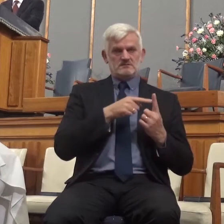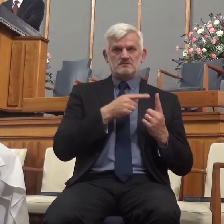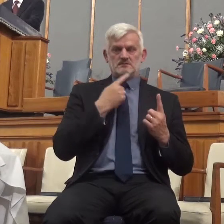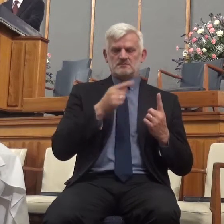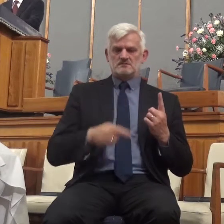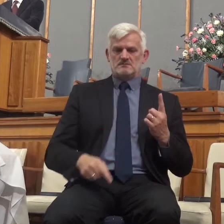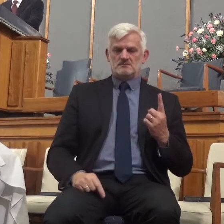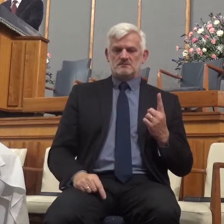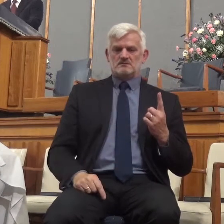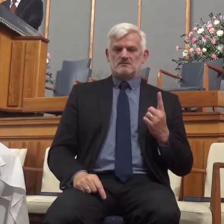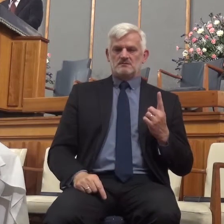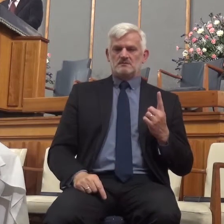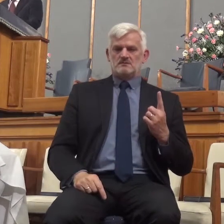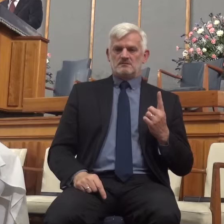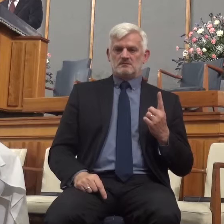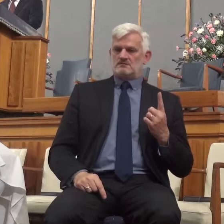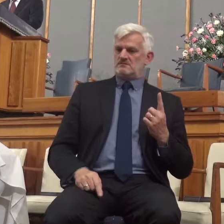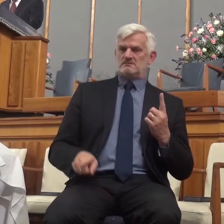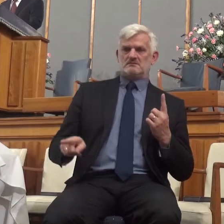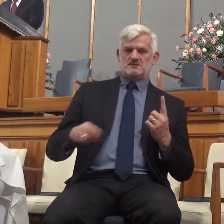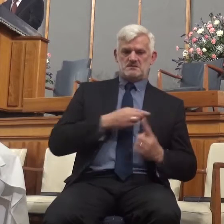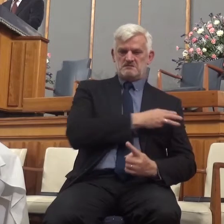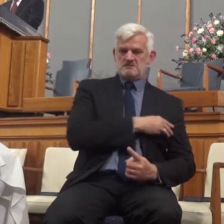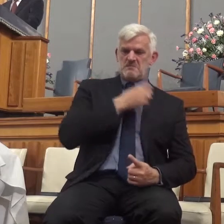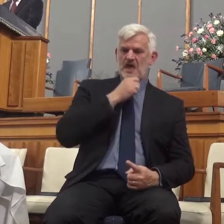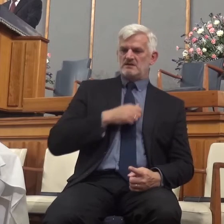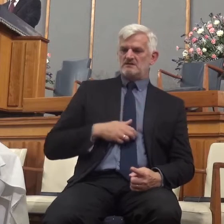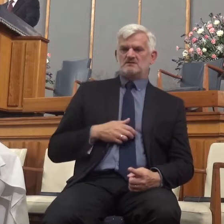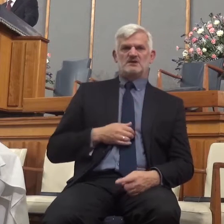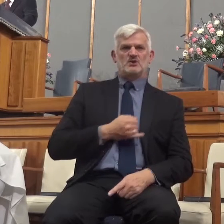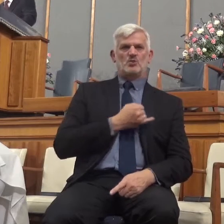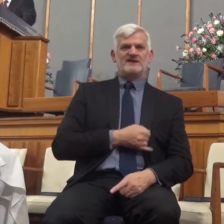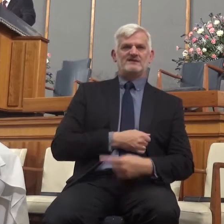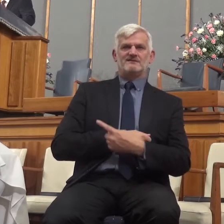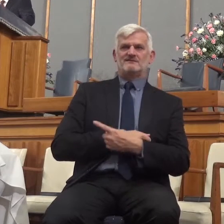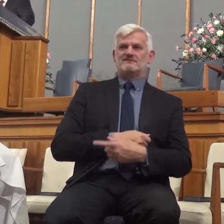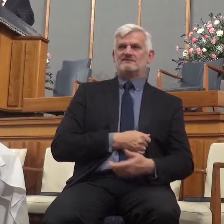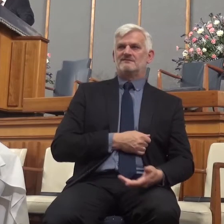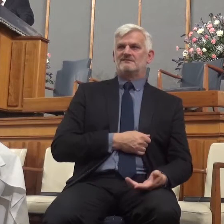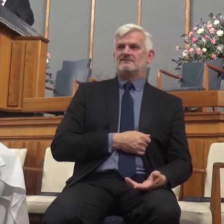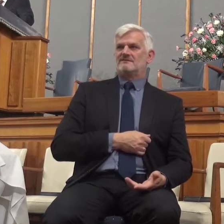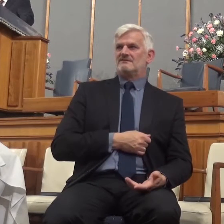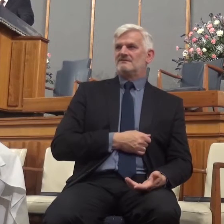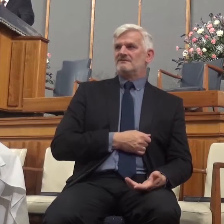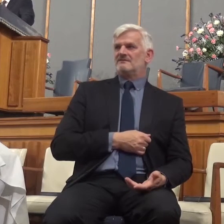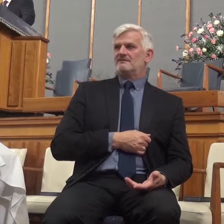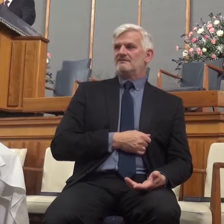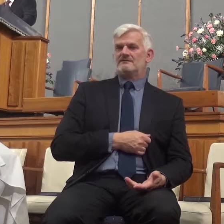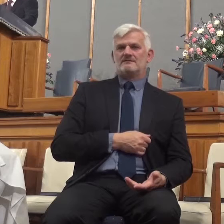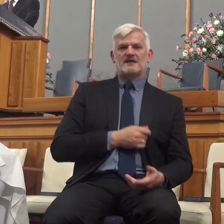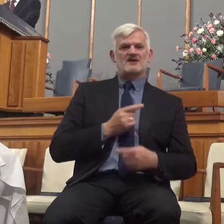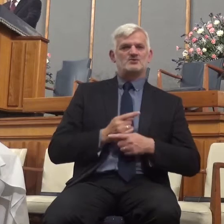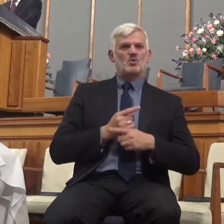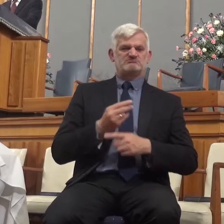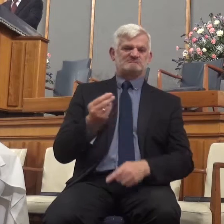actually an extremely insubstantial man. And he had little conversation of his own, and